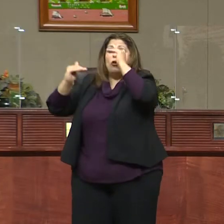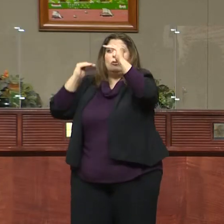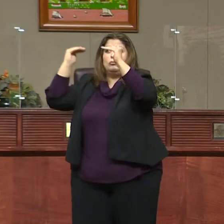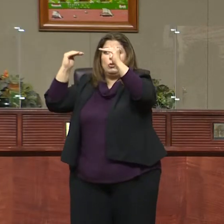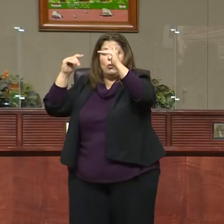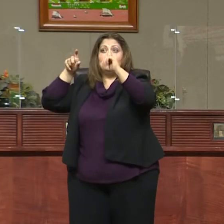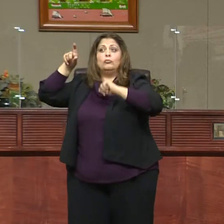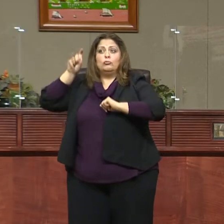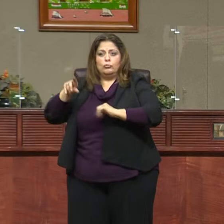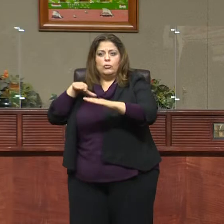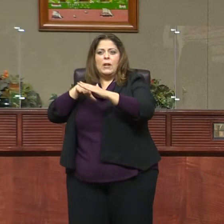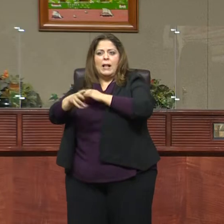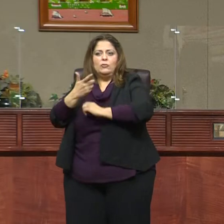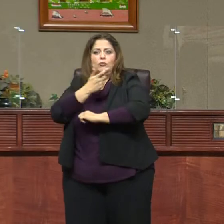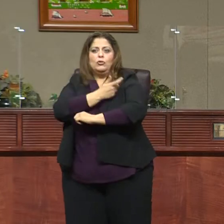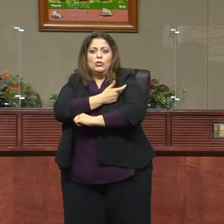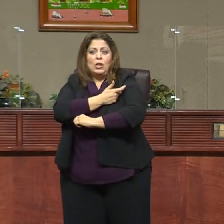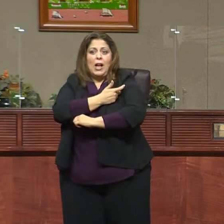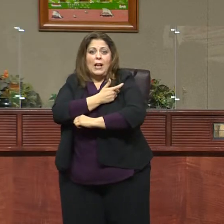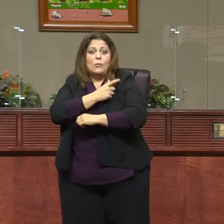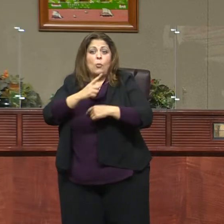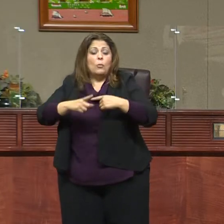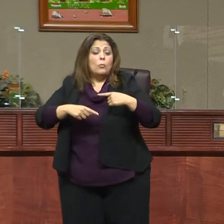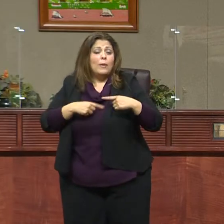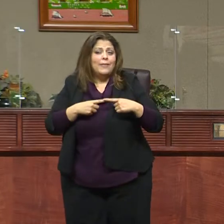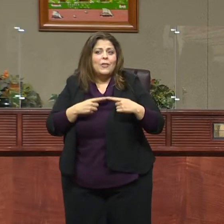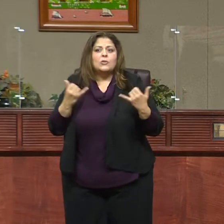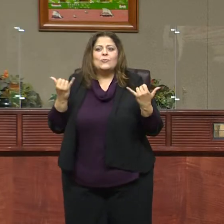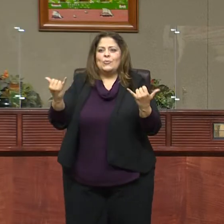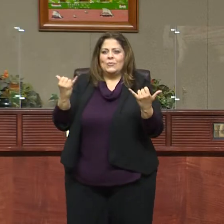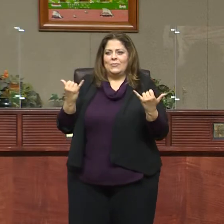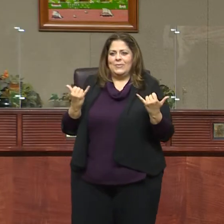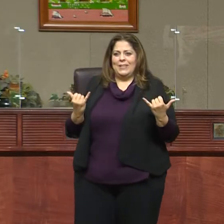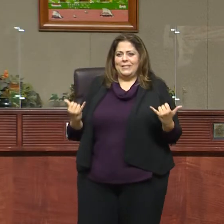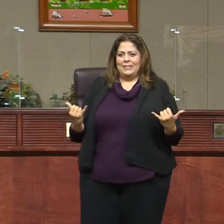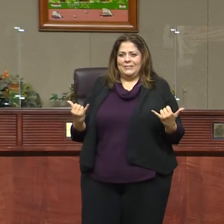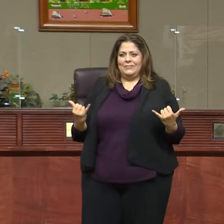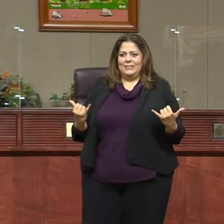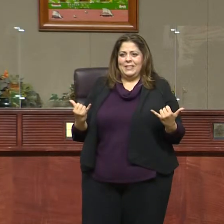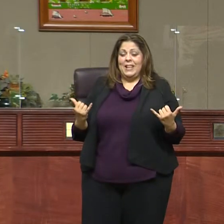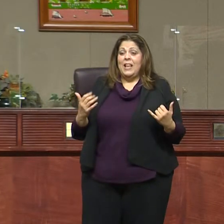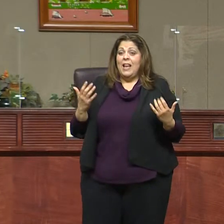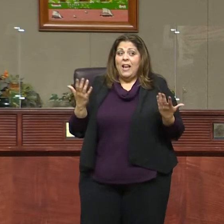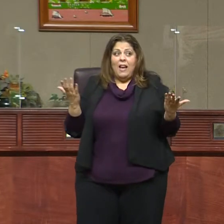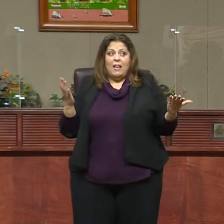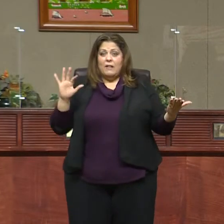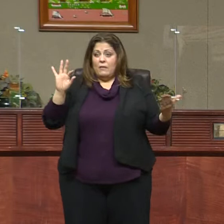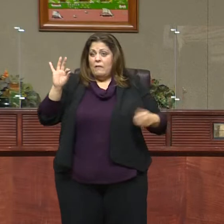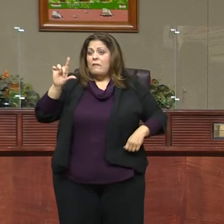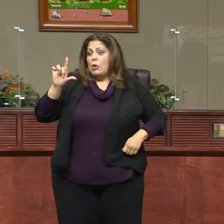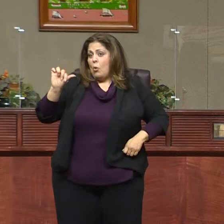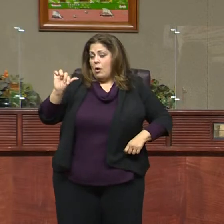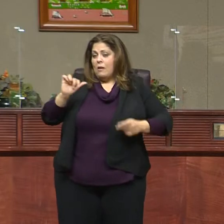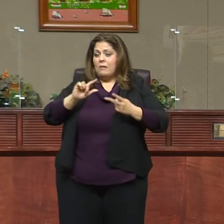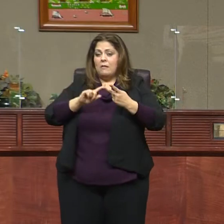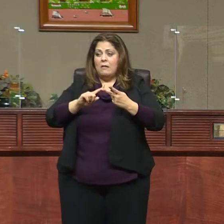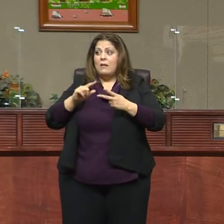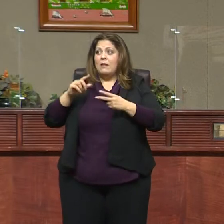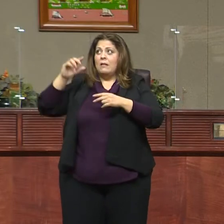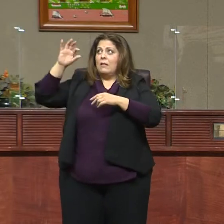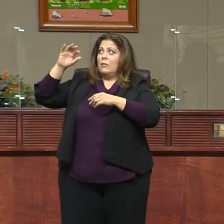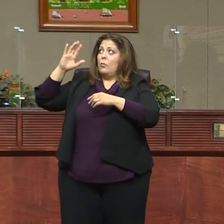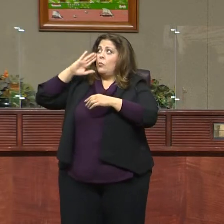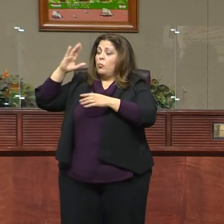inventory. And they're saying that Florida and the counties within Florida will get substantial